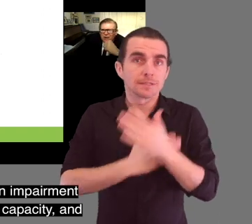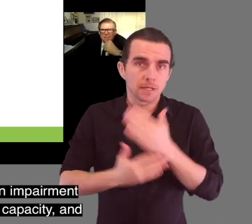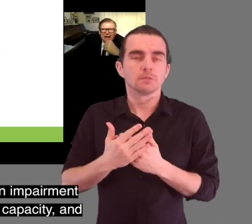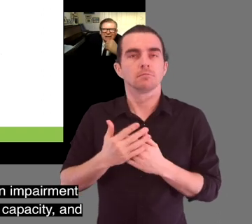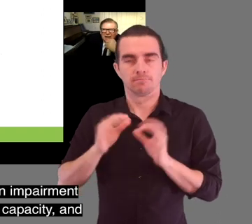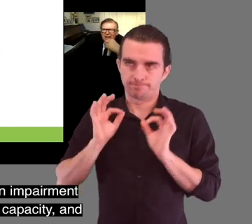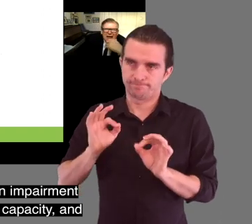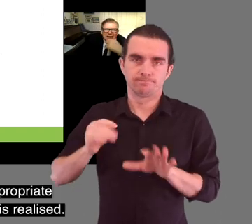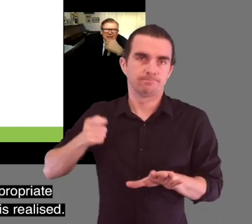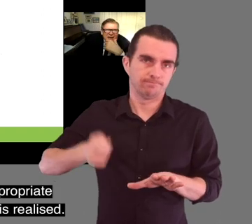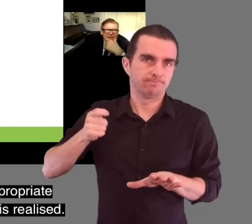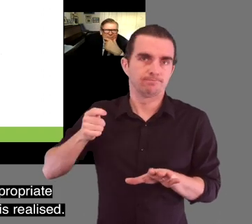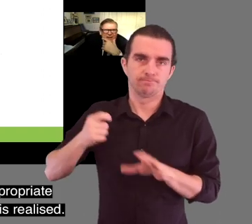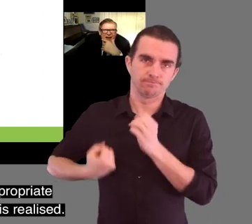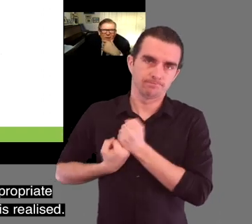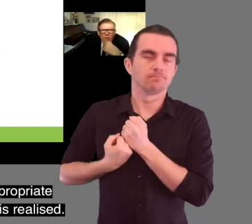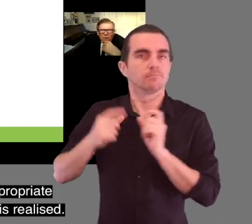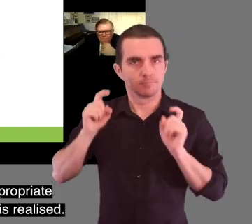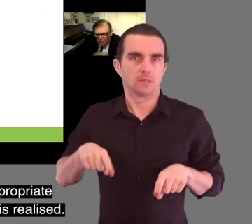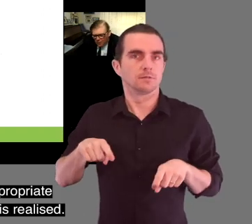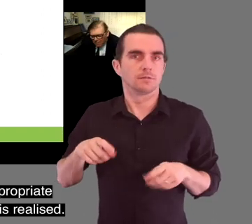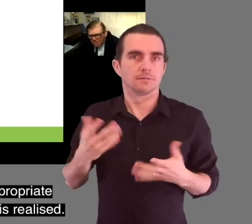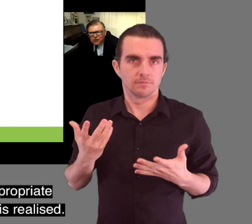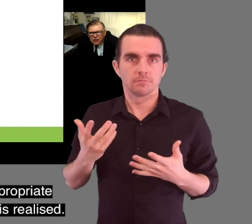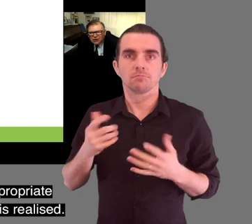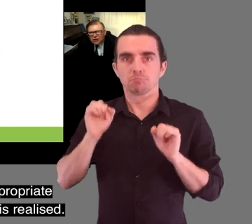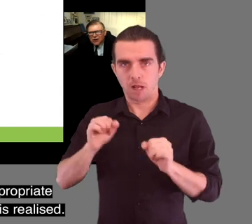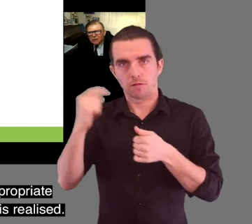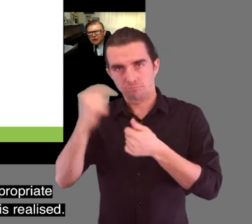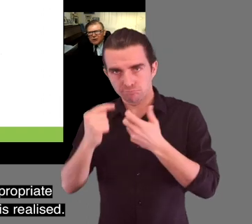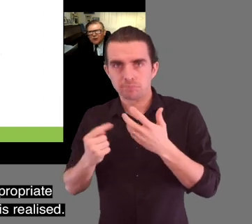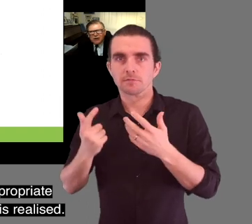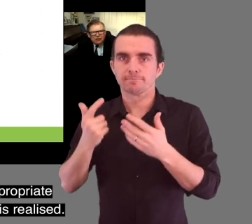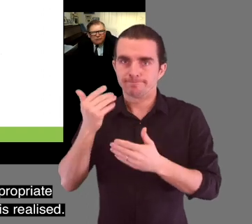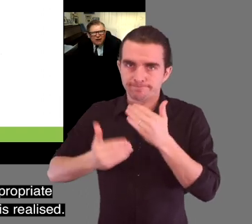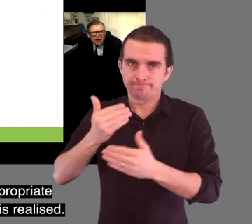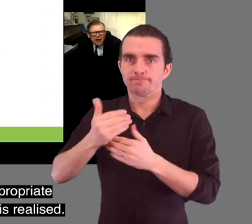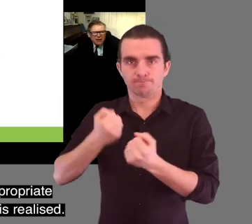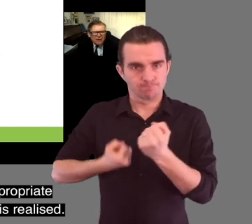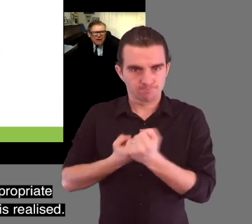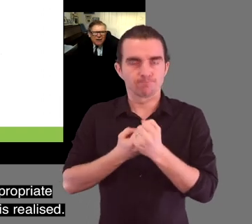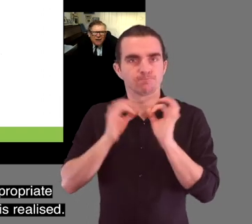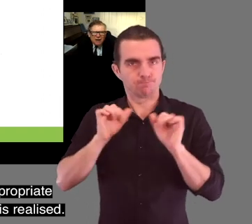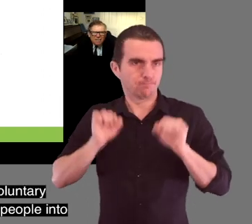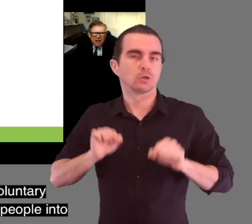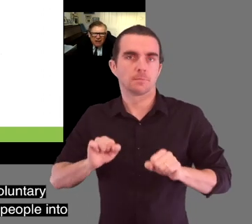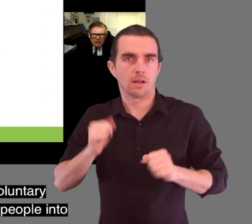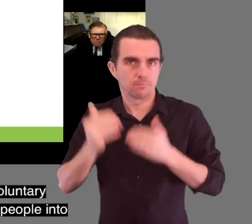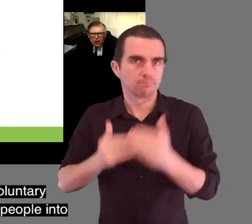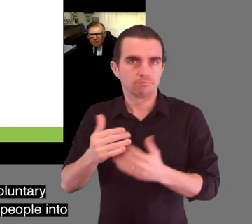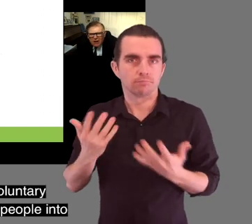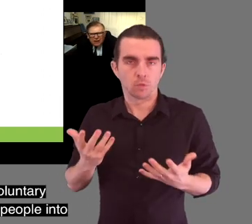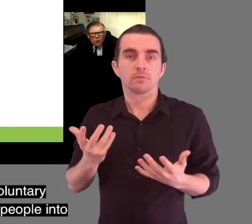legal capacity, and states must take all appropriate measures to ensure this is realized. It